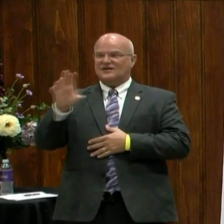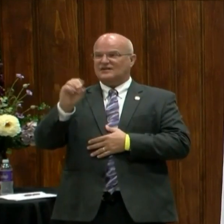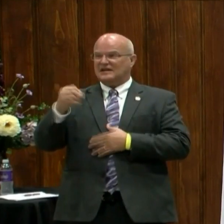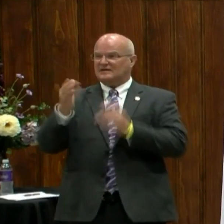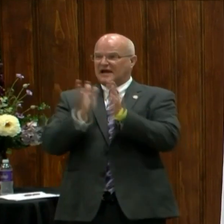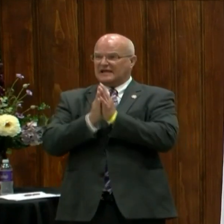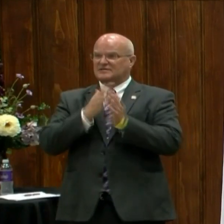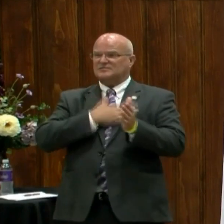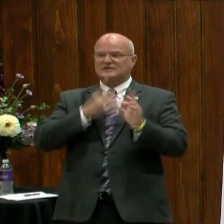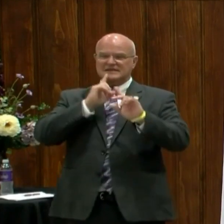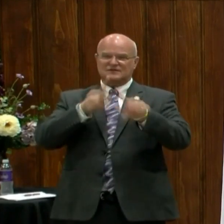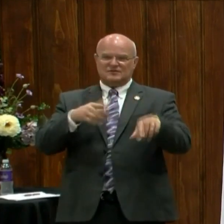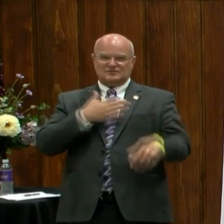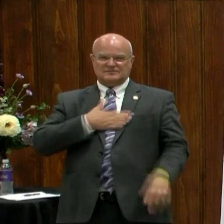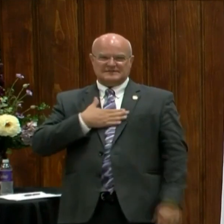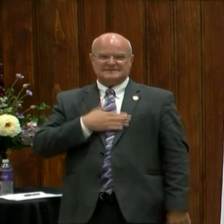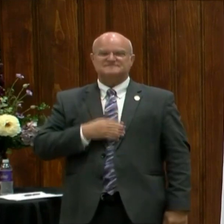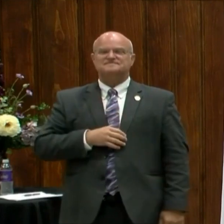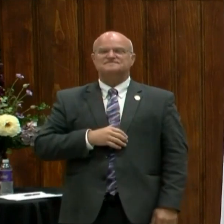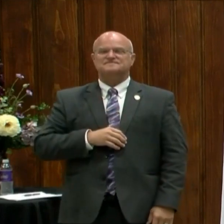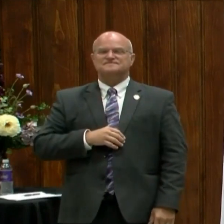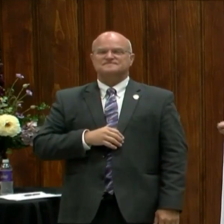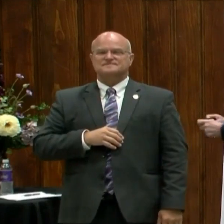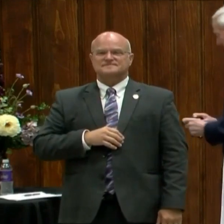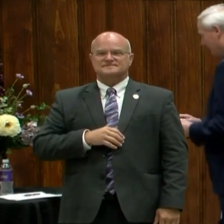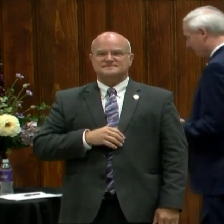to ask you to give a report.